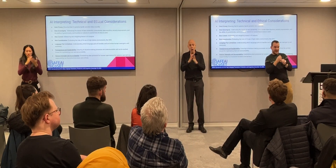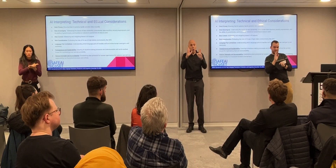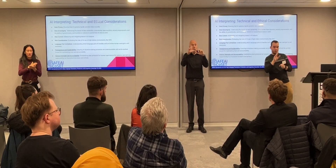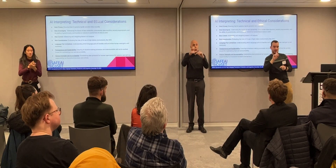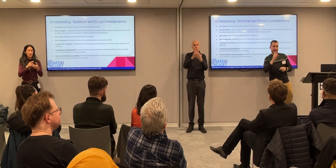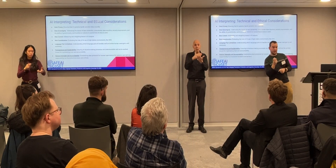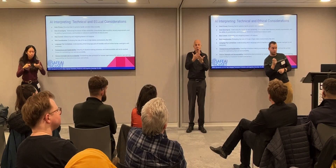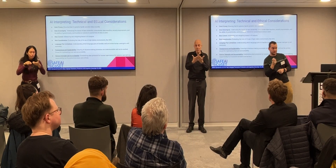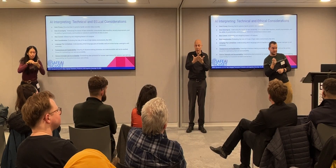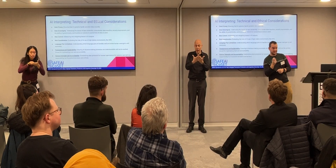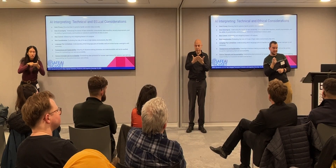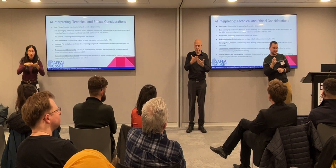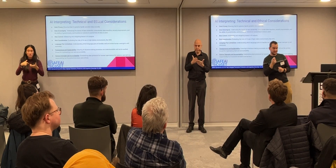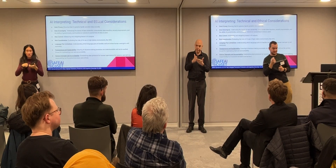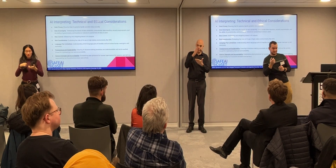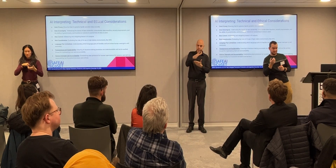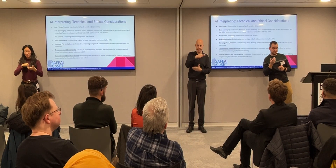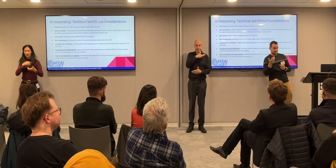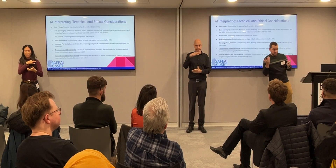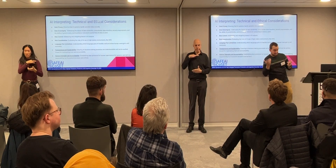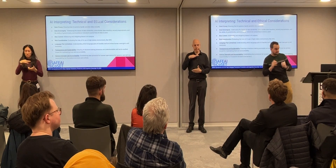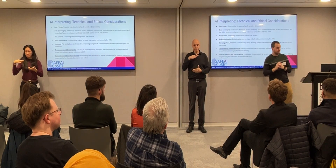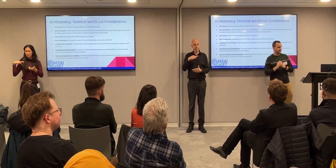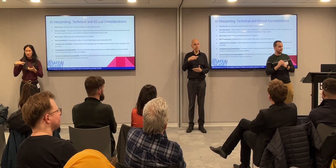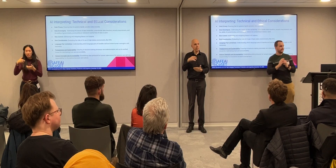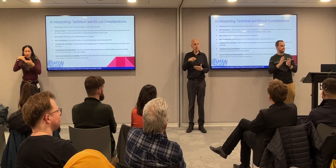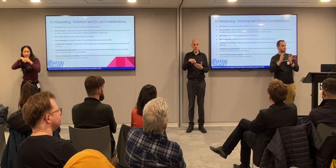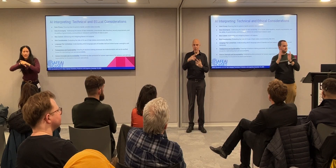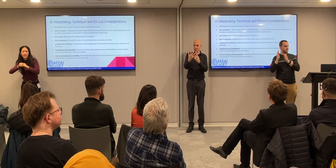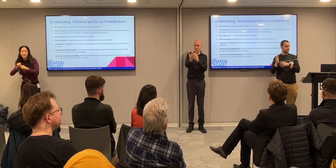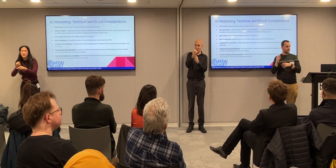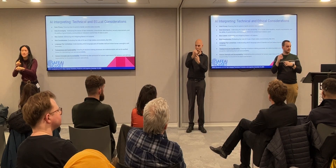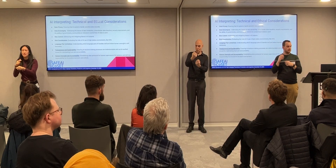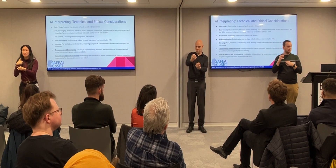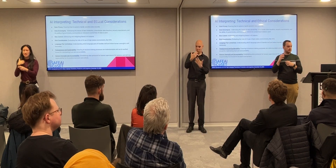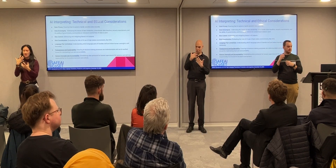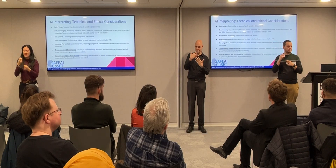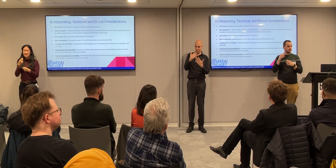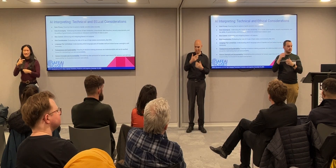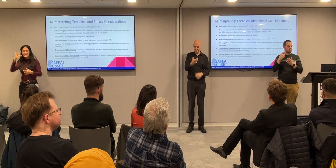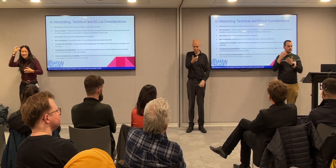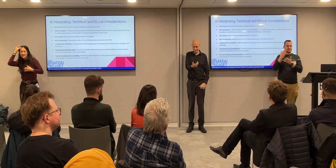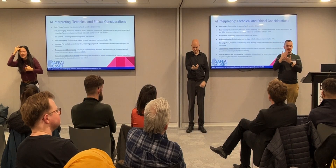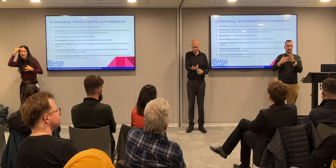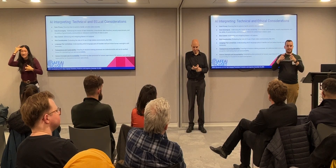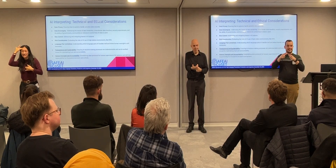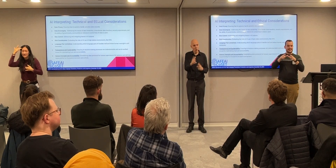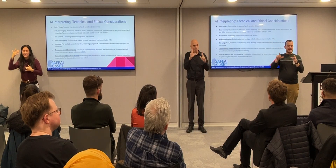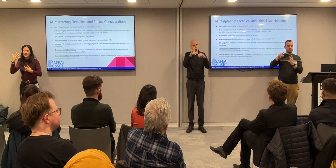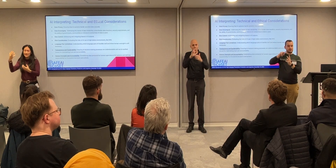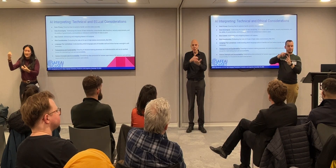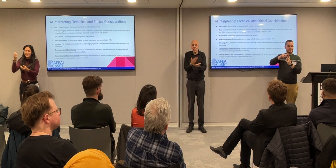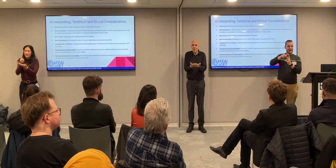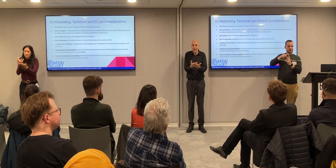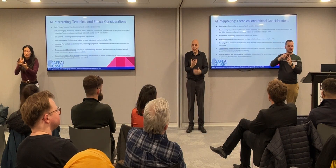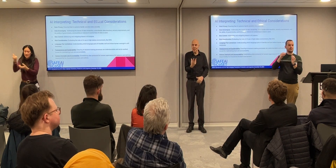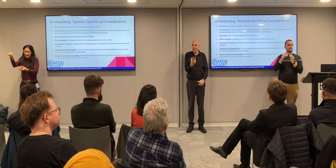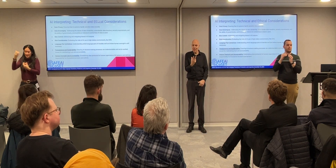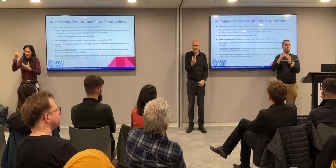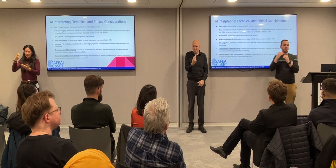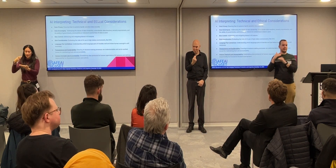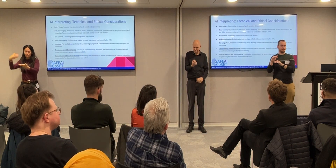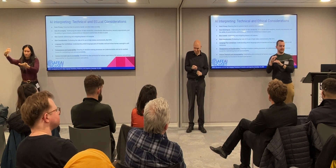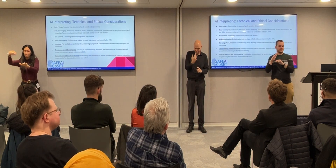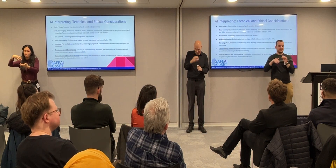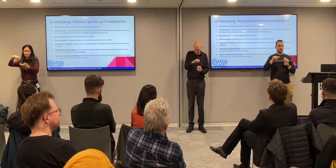appointment for yourself? When you received your diagnosis, would you be comfortable having that on a Google Translate system? And